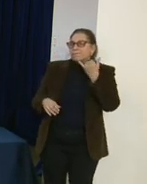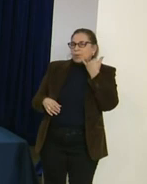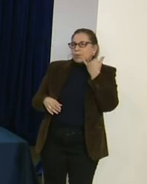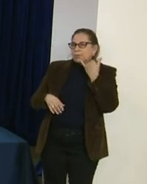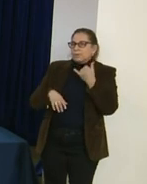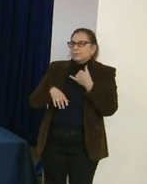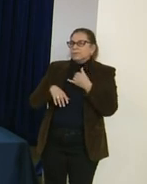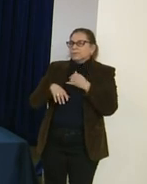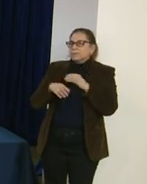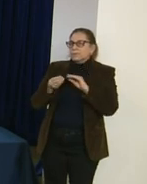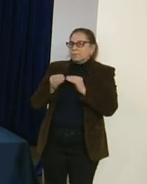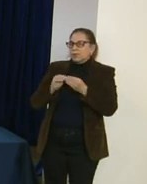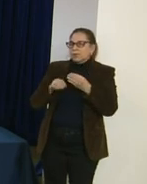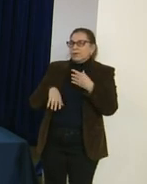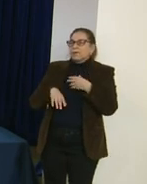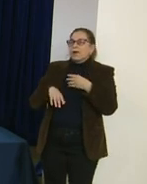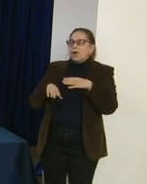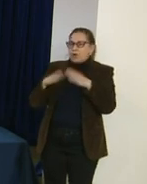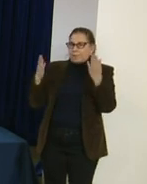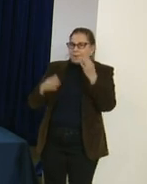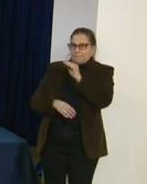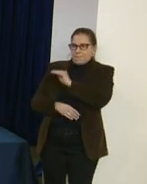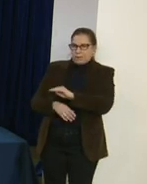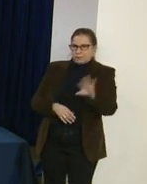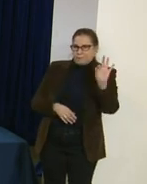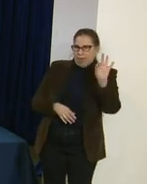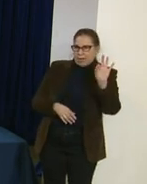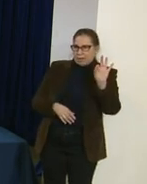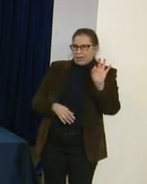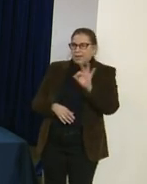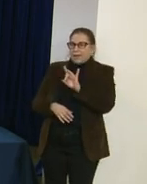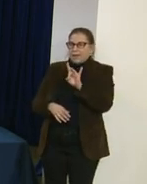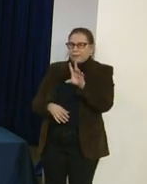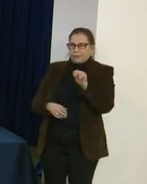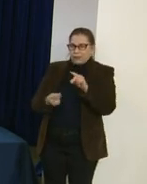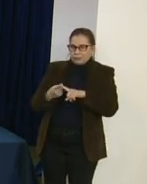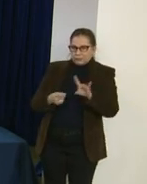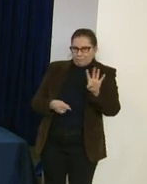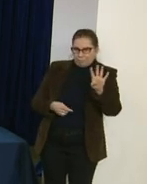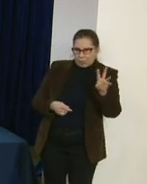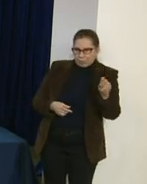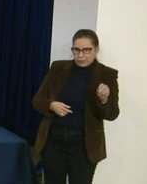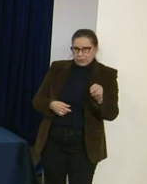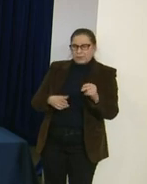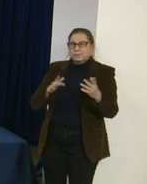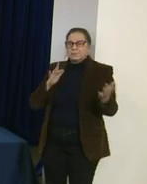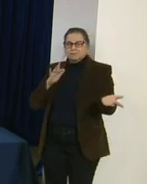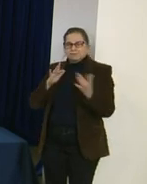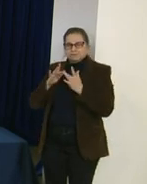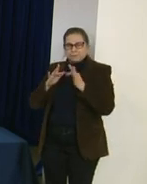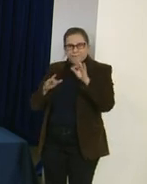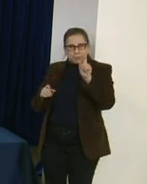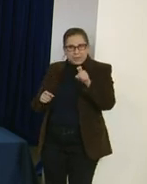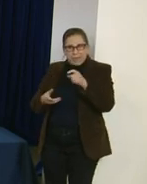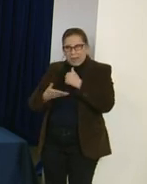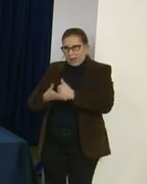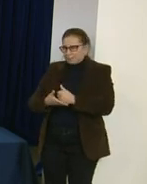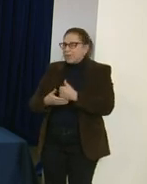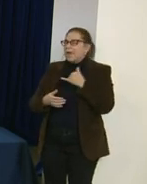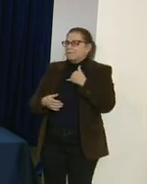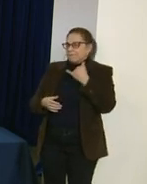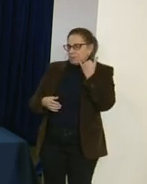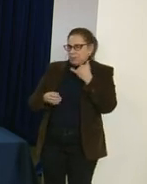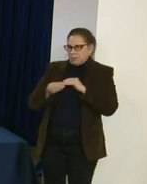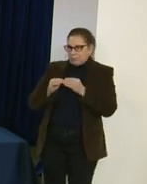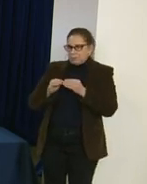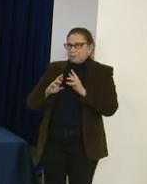Friday, 8:30 a.m. to 4:30 p.m. So please reach out to us if you're needing services and support. My team is standing by